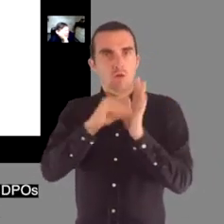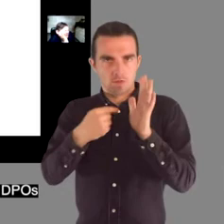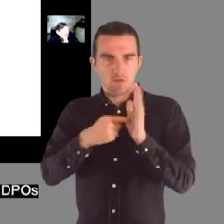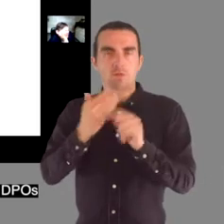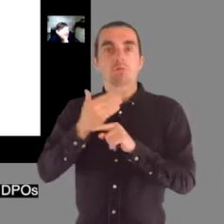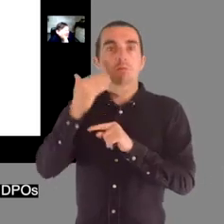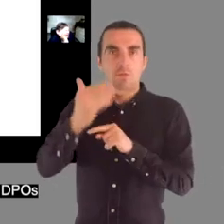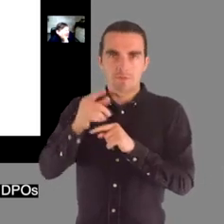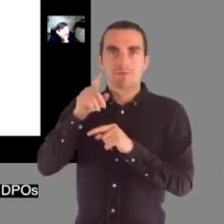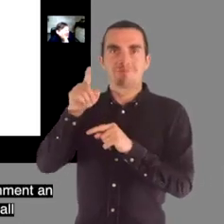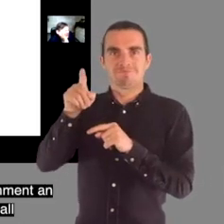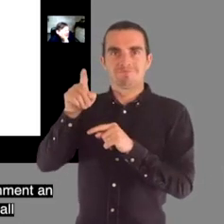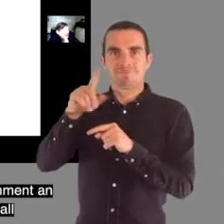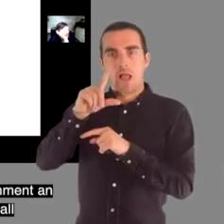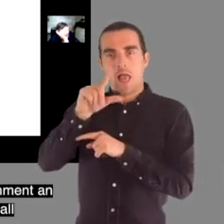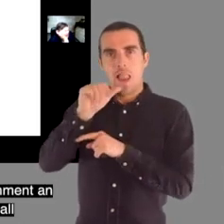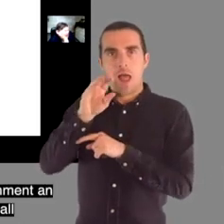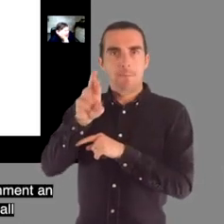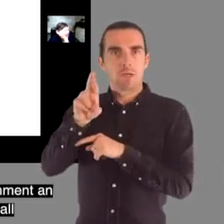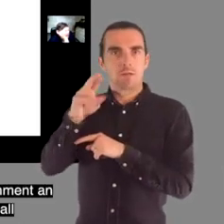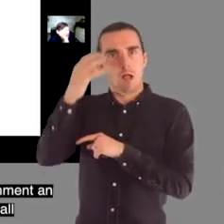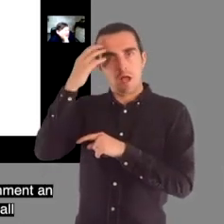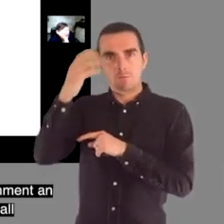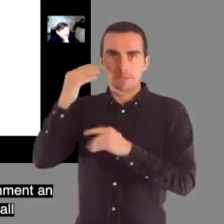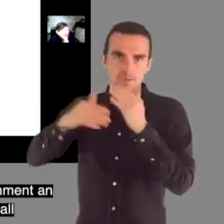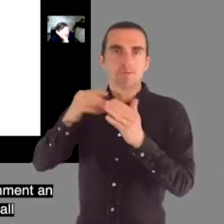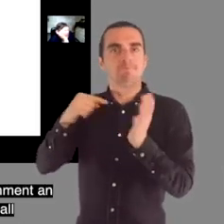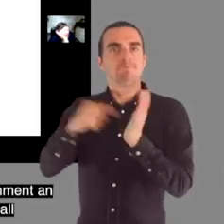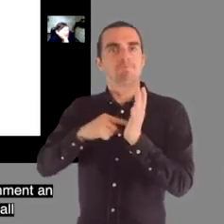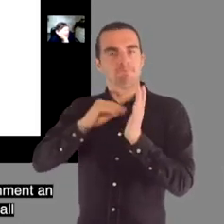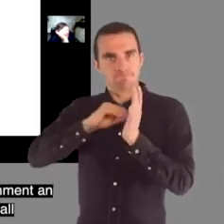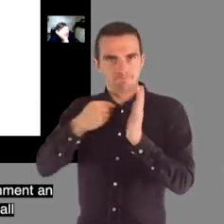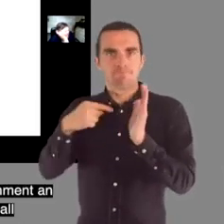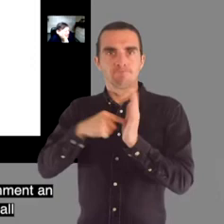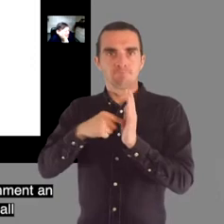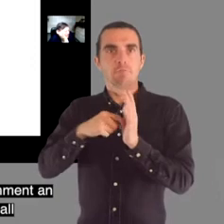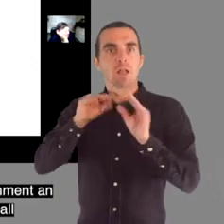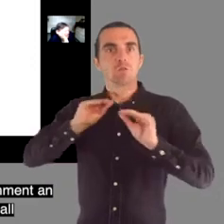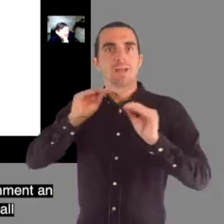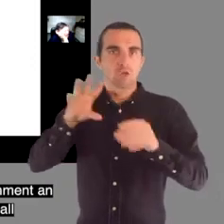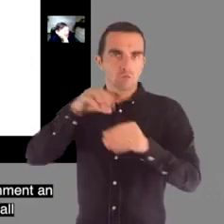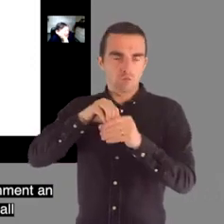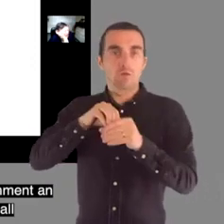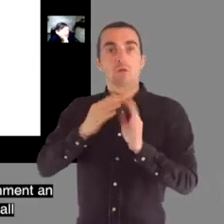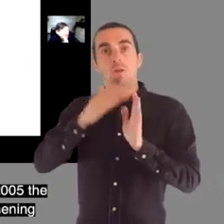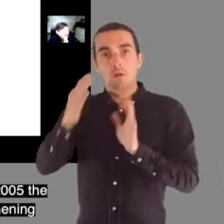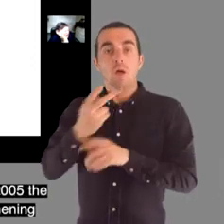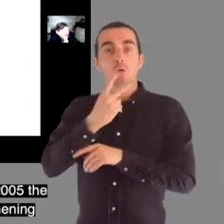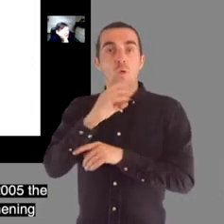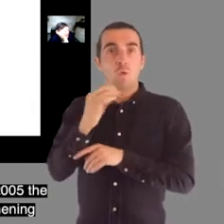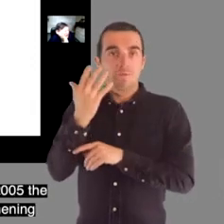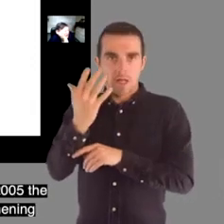to strengthen the act. In 2001, under the Labour government, an act was passed to include all